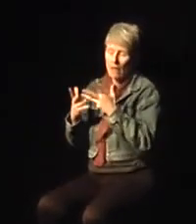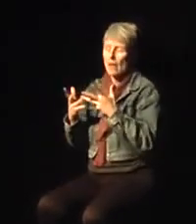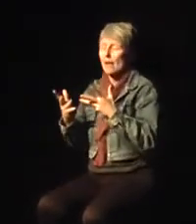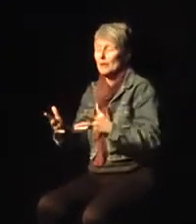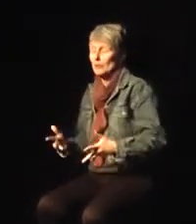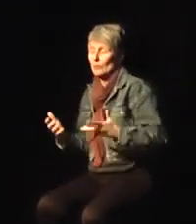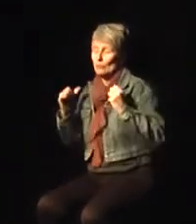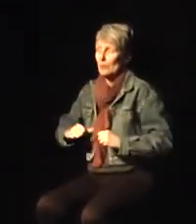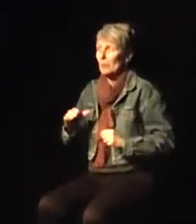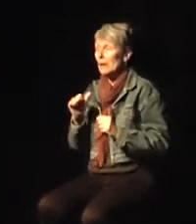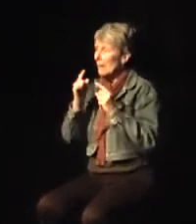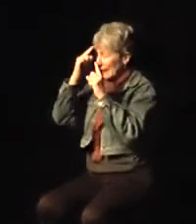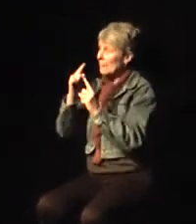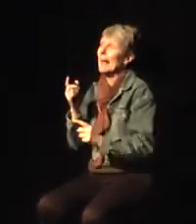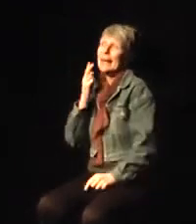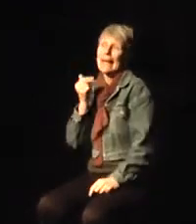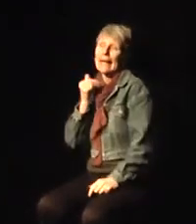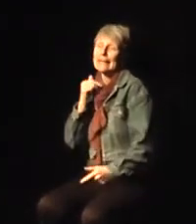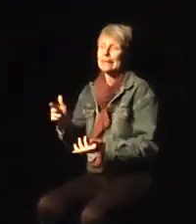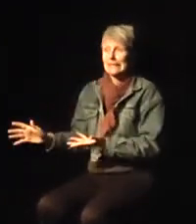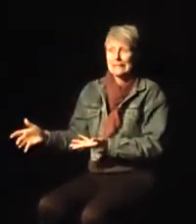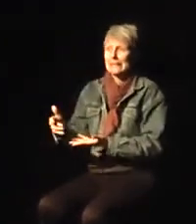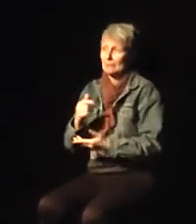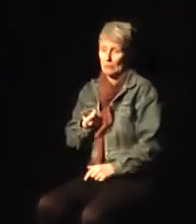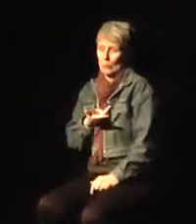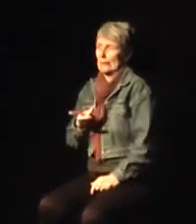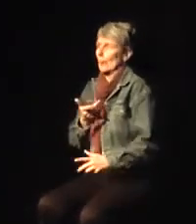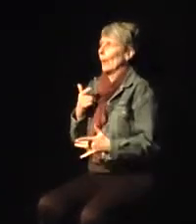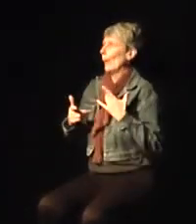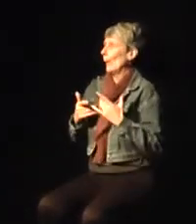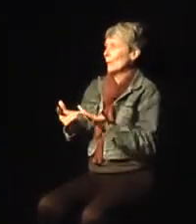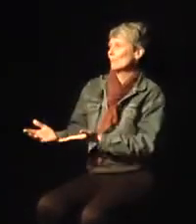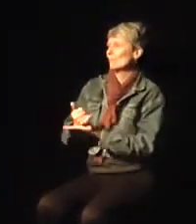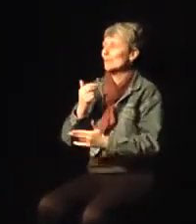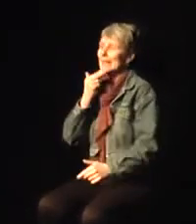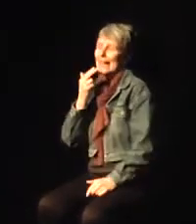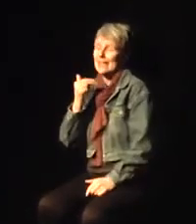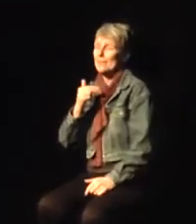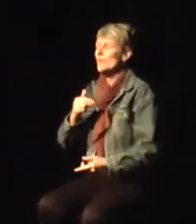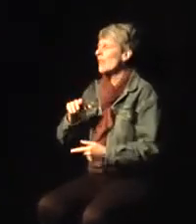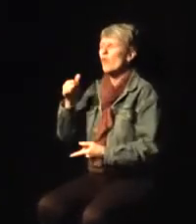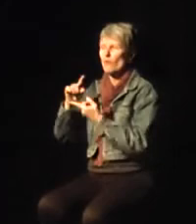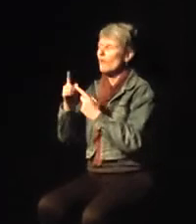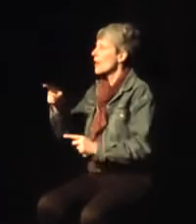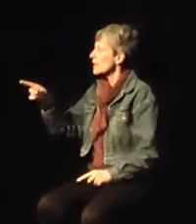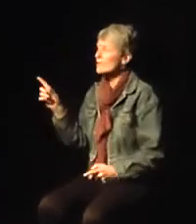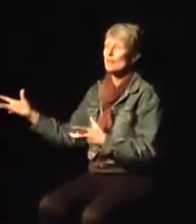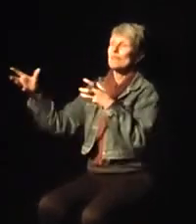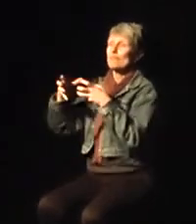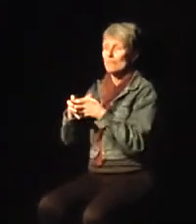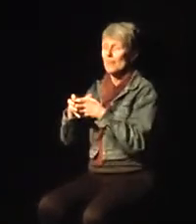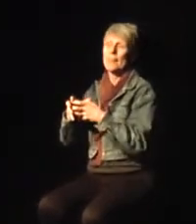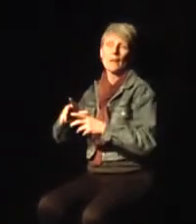I'm excited to go trick-or-treating. We are all excited to go trick-or-treating. We meet up with our neighborhood friends, and without skipping a